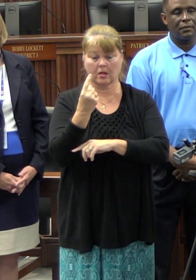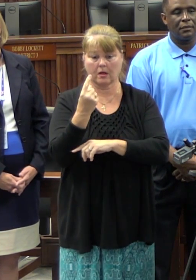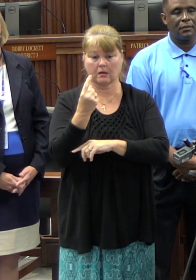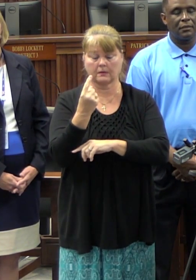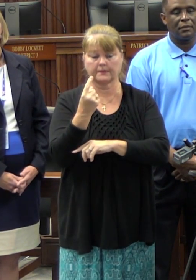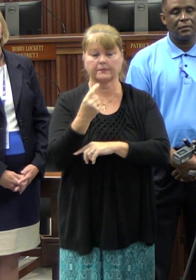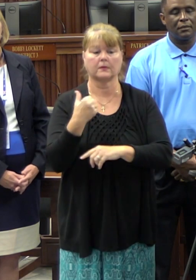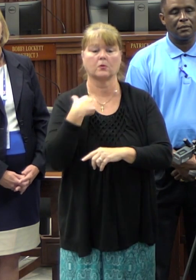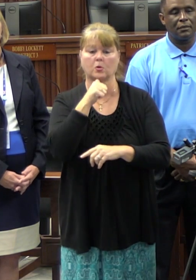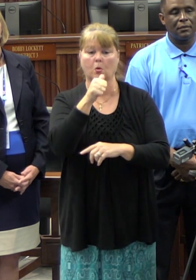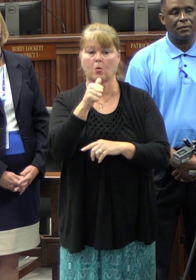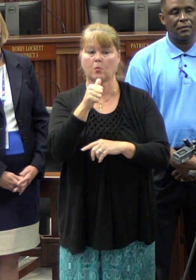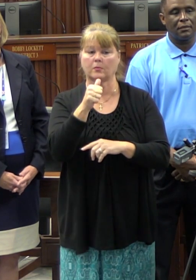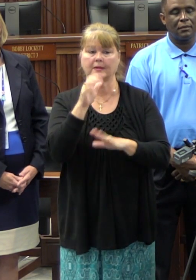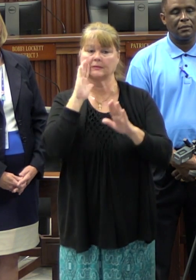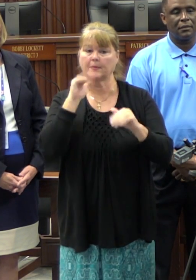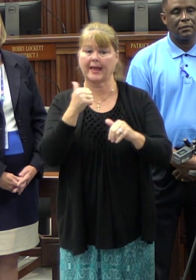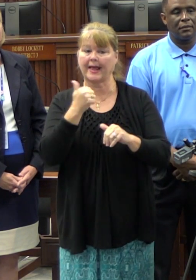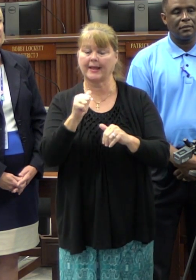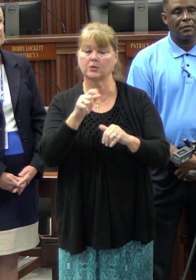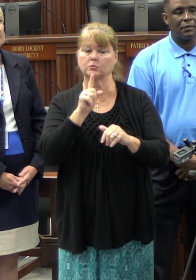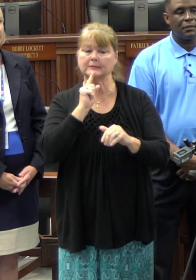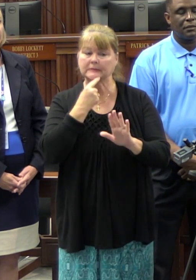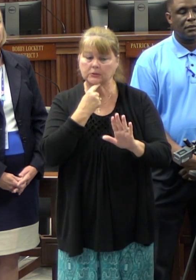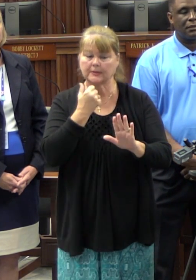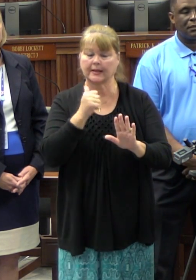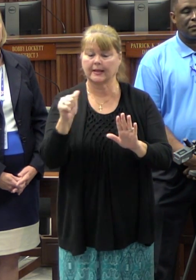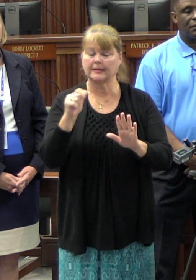don't anticipate any significant